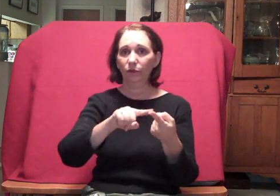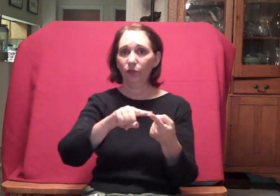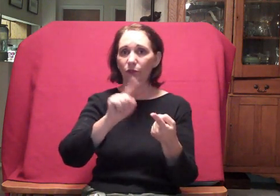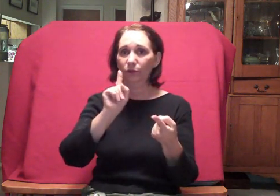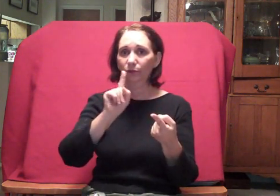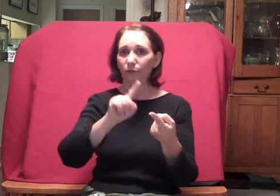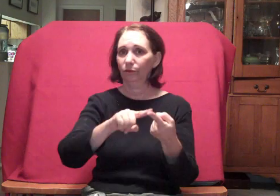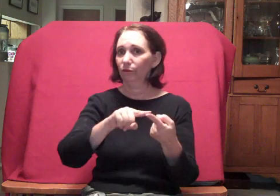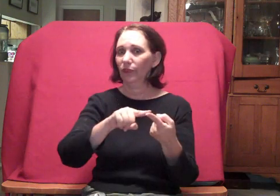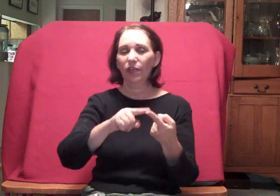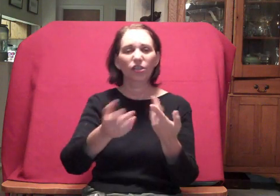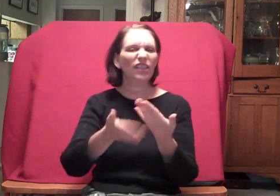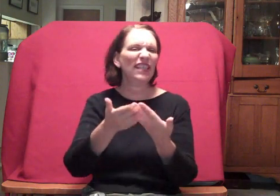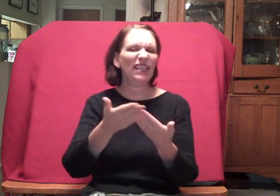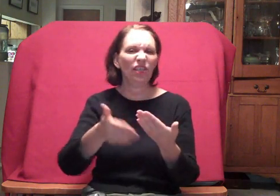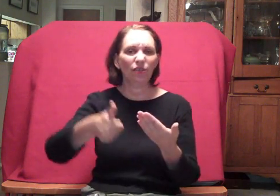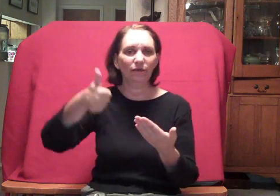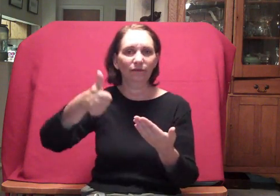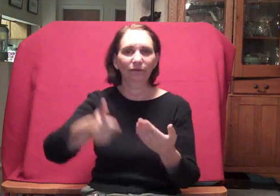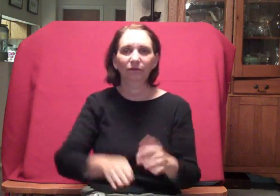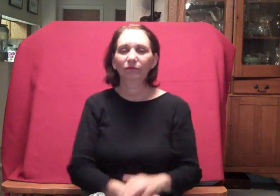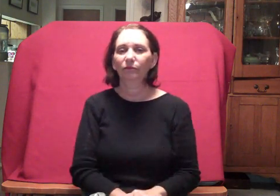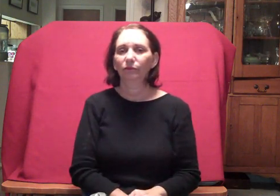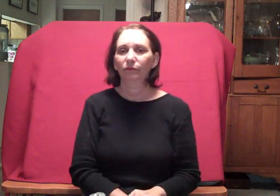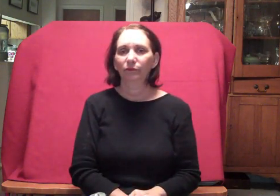To. It's just easier.